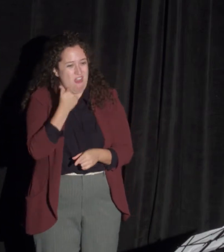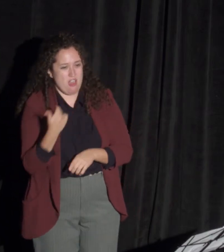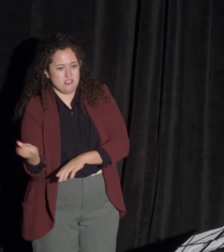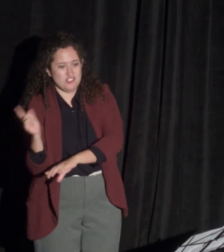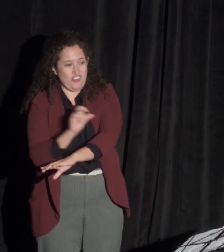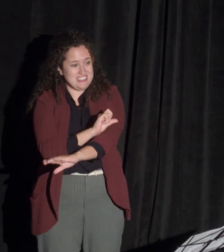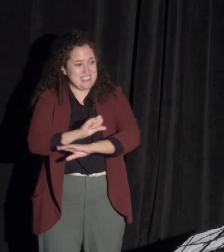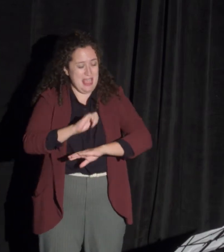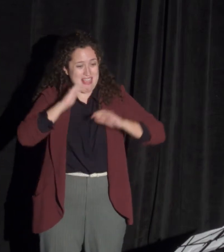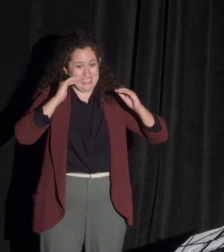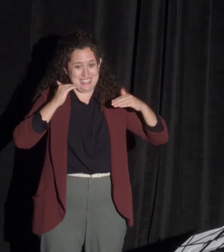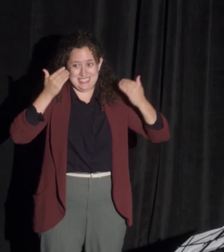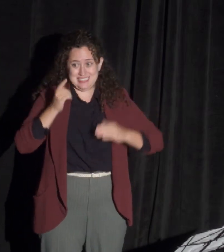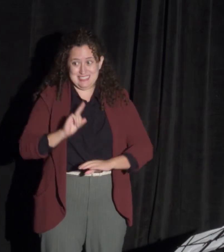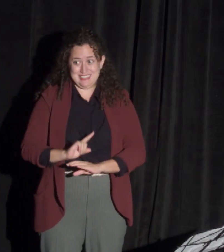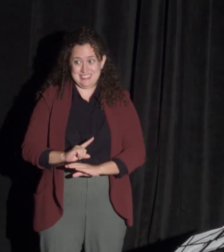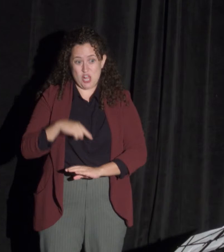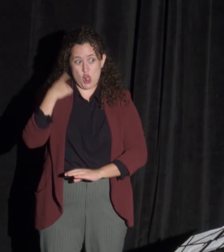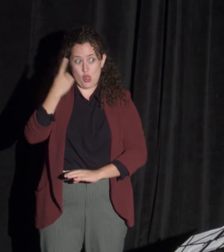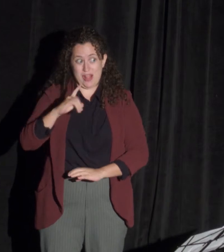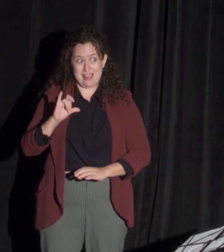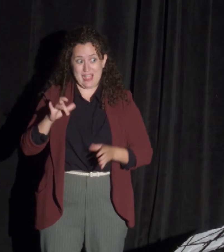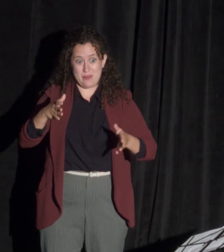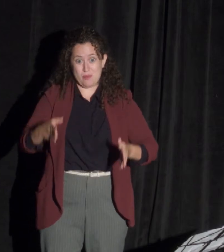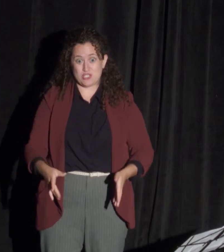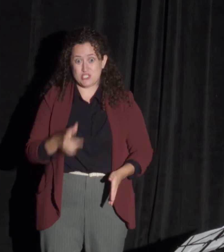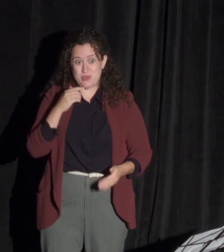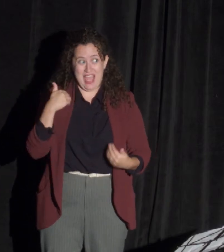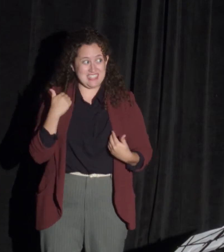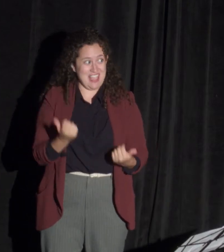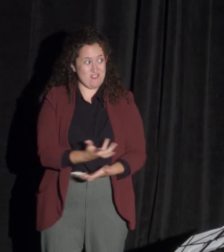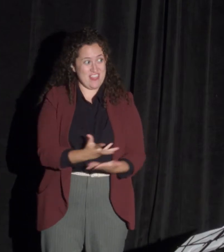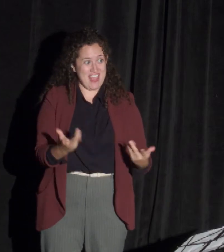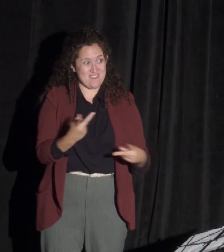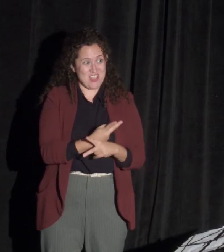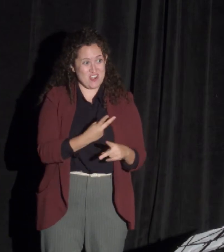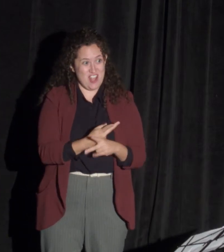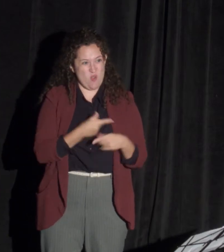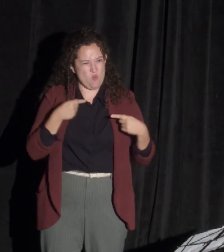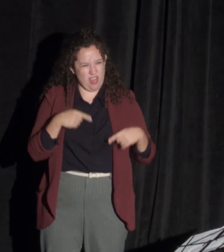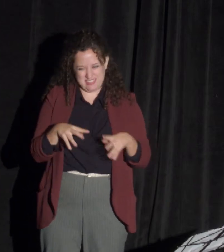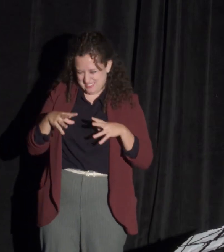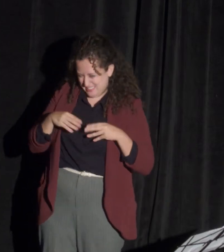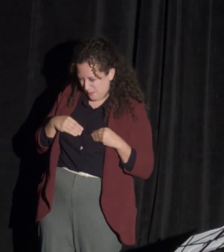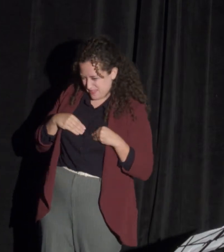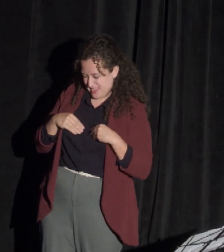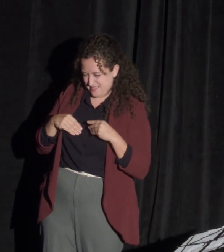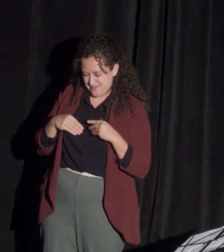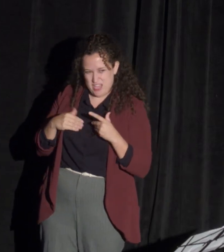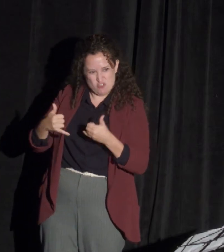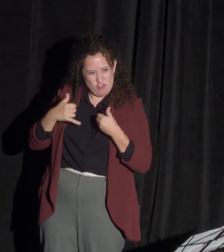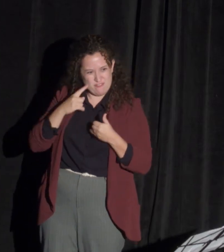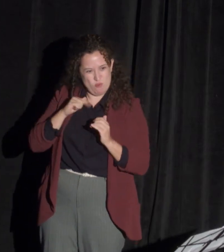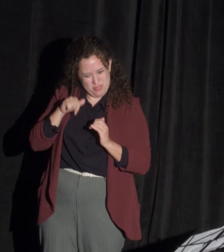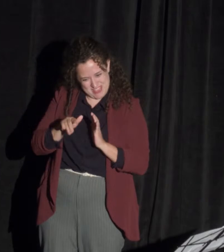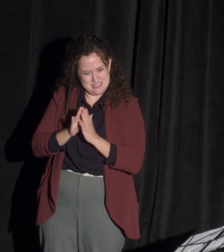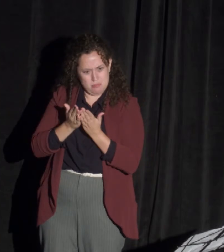a person who has it all figured out while accepting a trophy for this book of all books. Dex and Mosscap would tell me